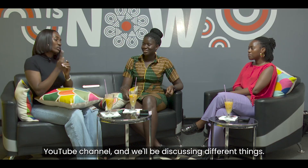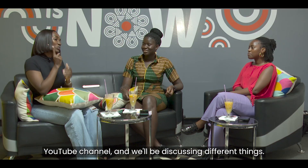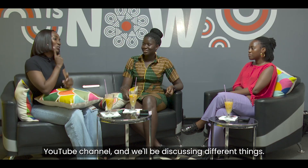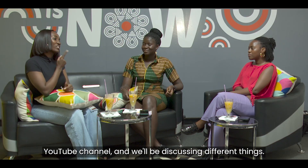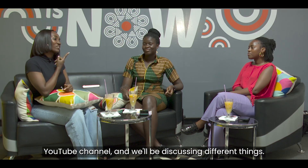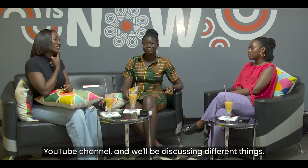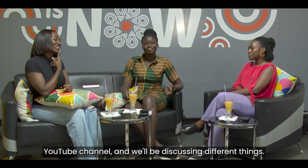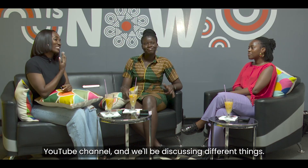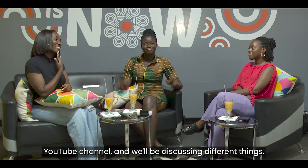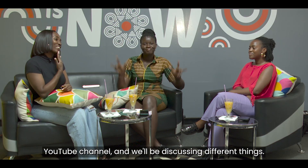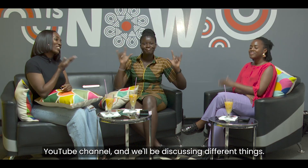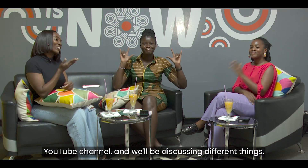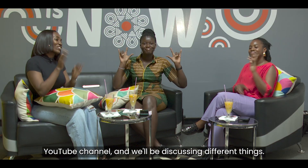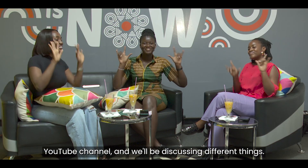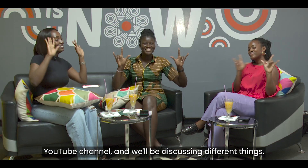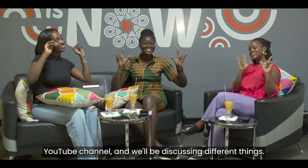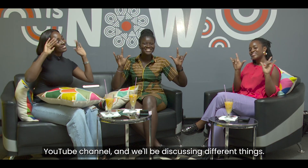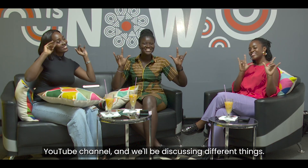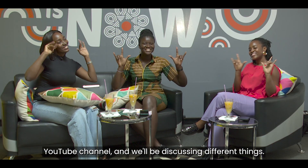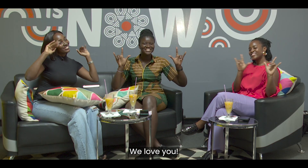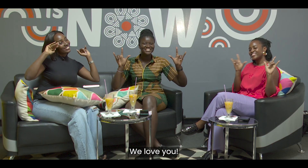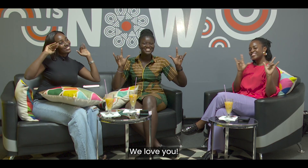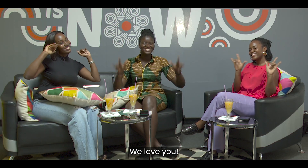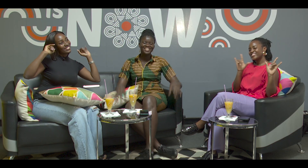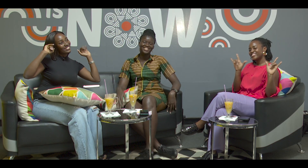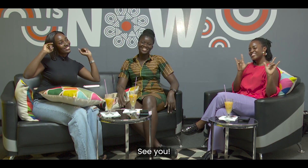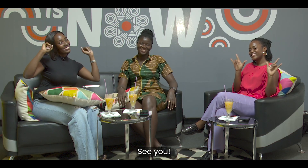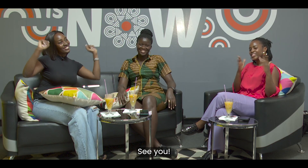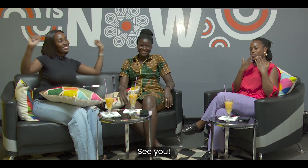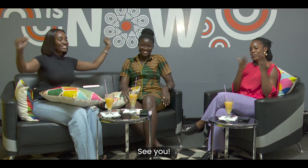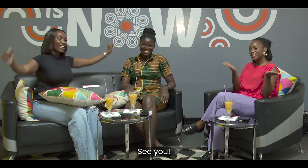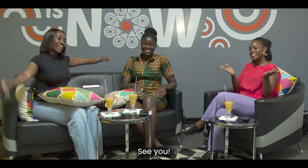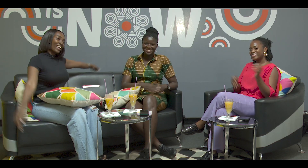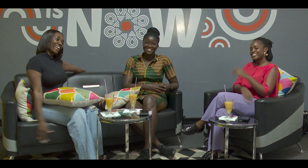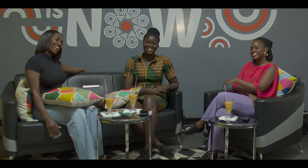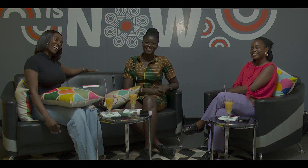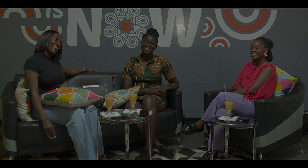YouTube channel, and we'll be discussing different things. We love you. Love you. See you.